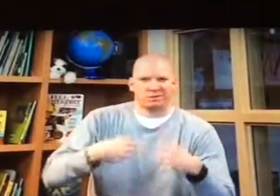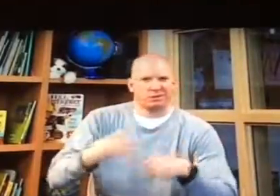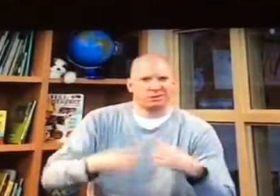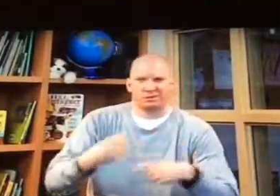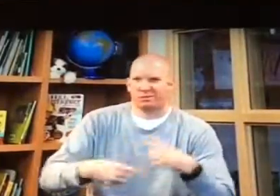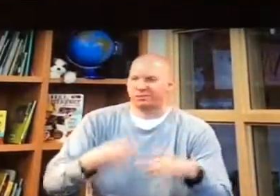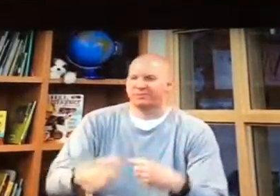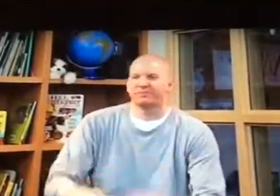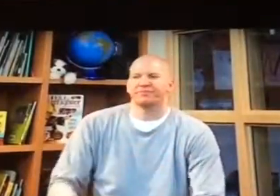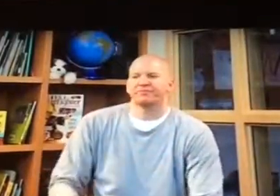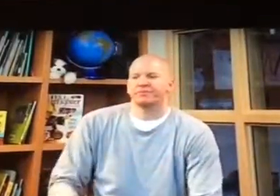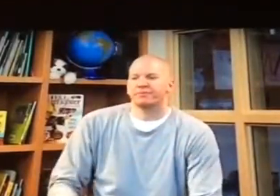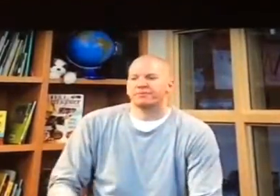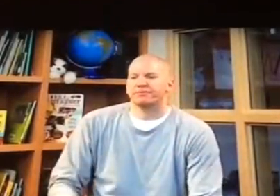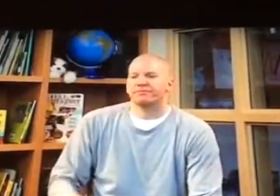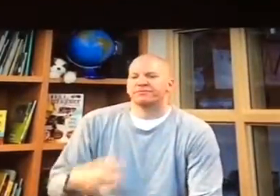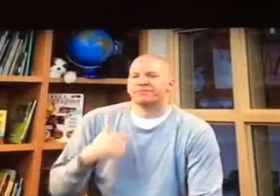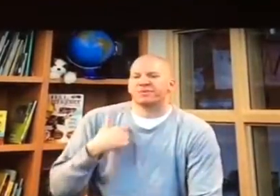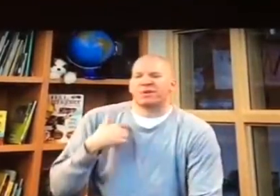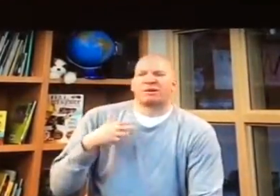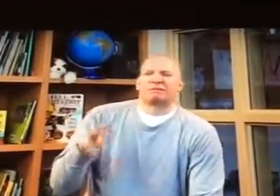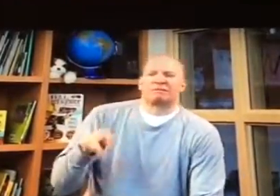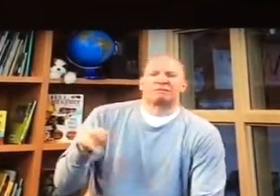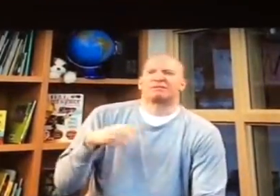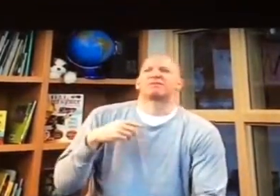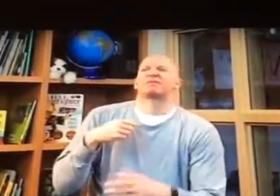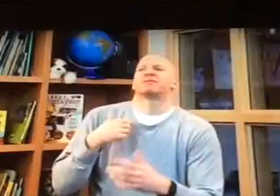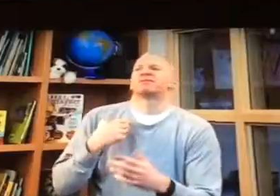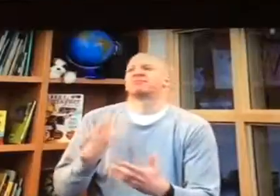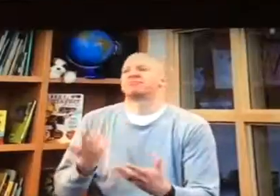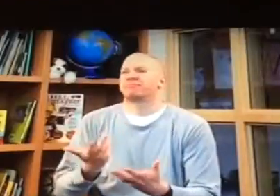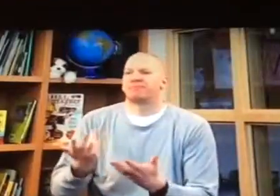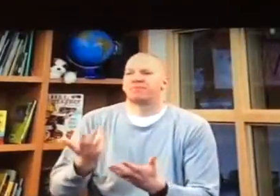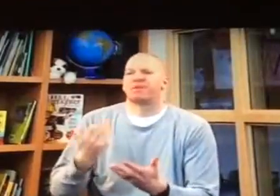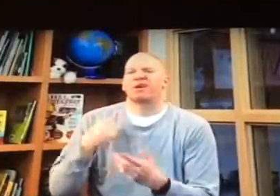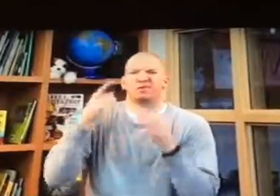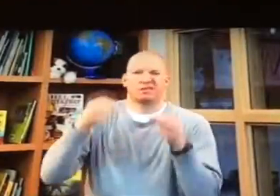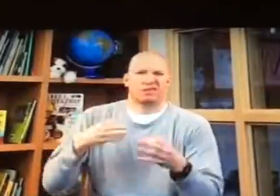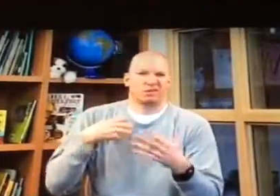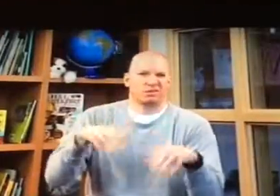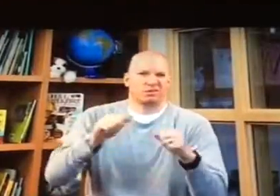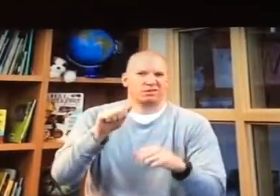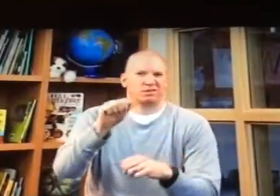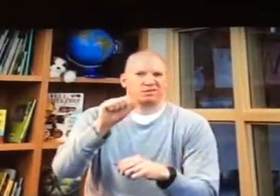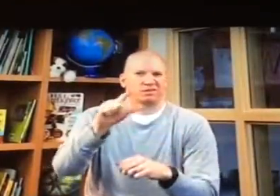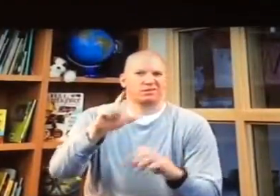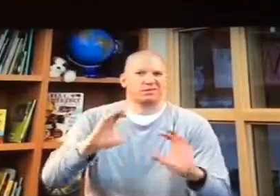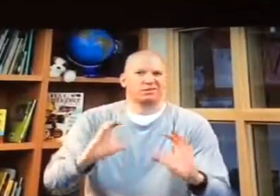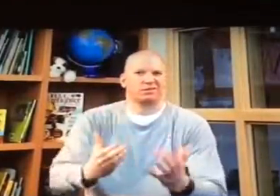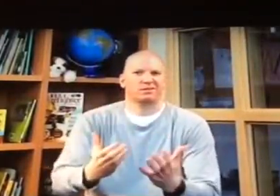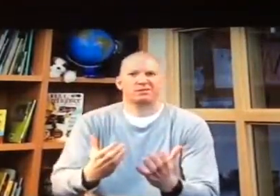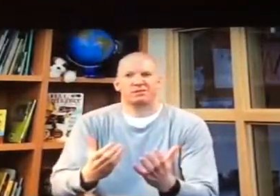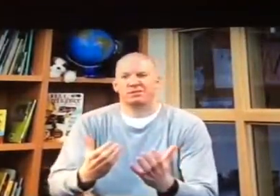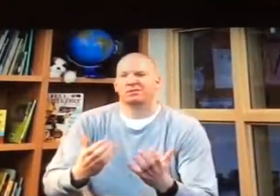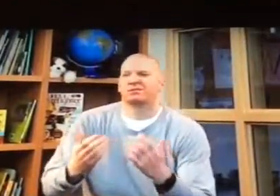and they told me, and I told them that I wasn't comfortable using sign language. Um, but then I decided I wanted